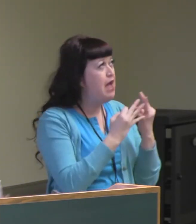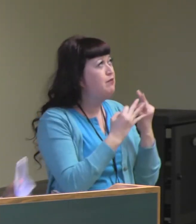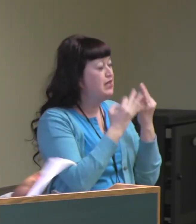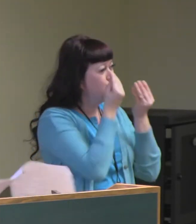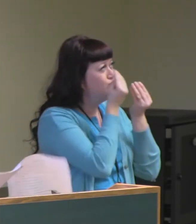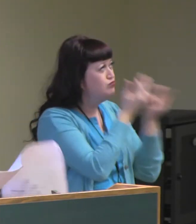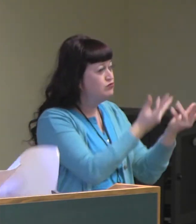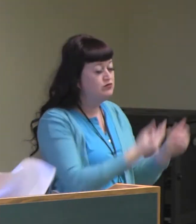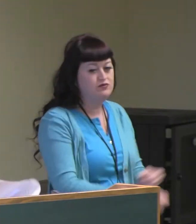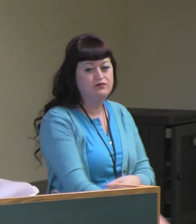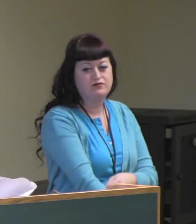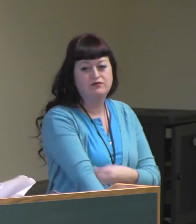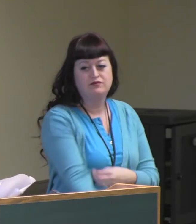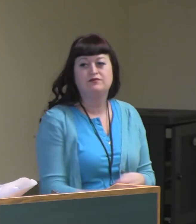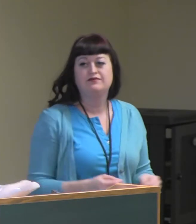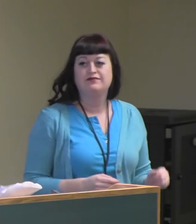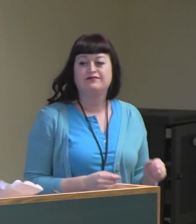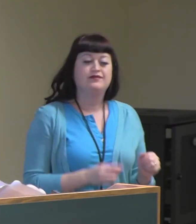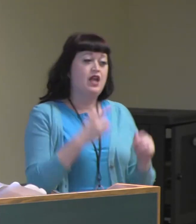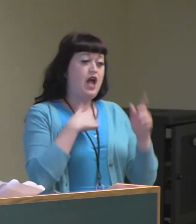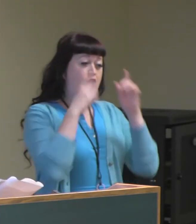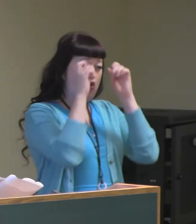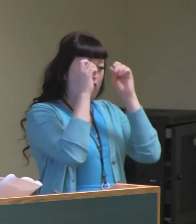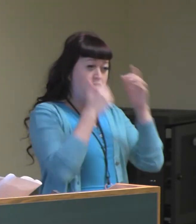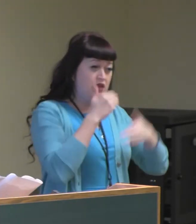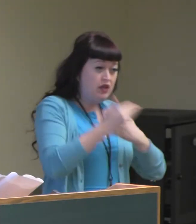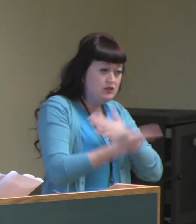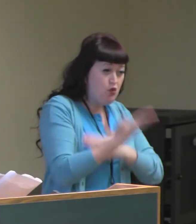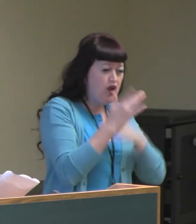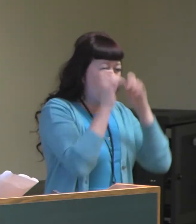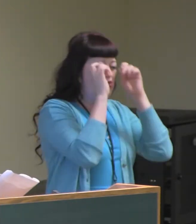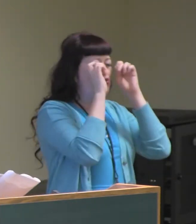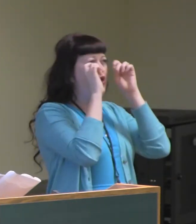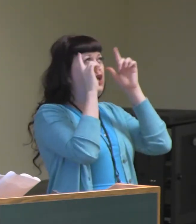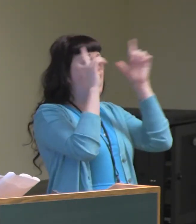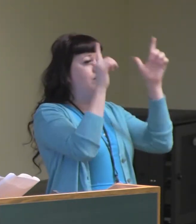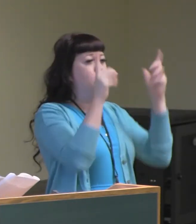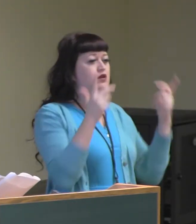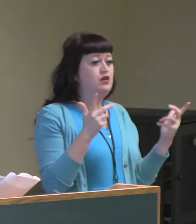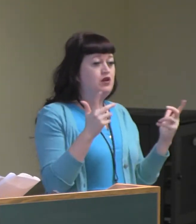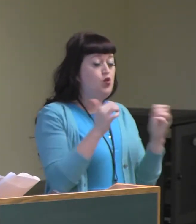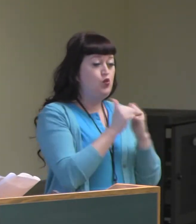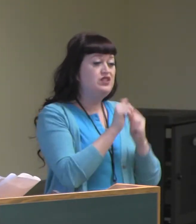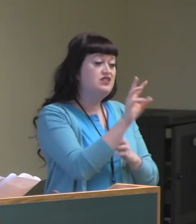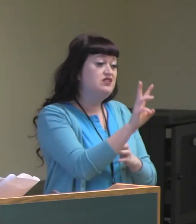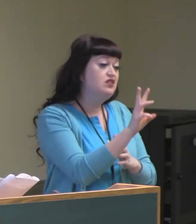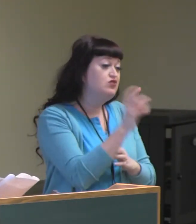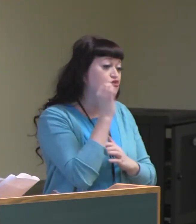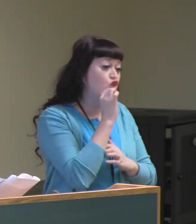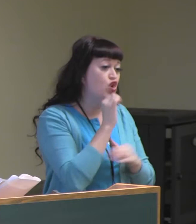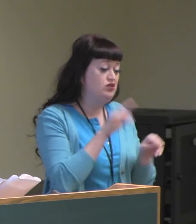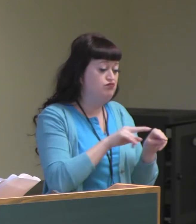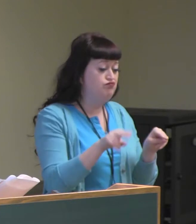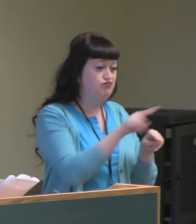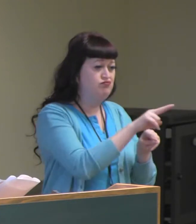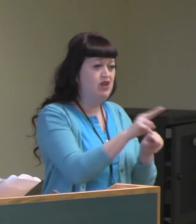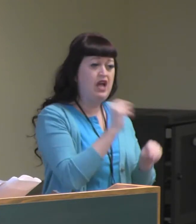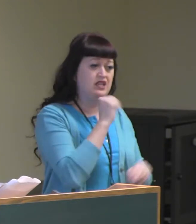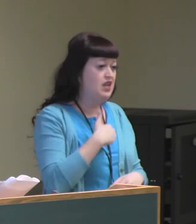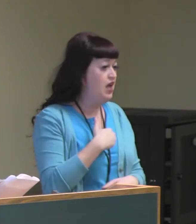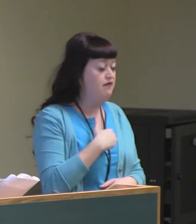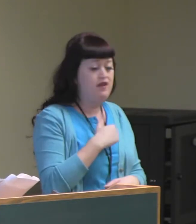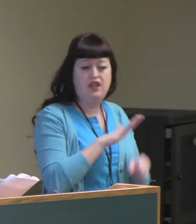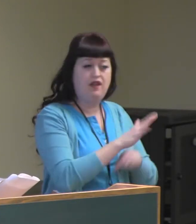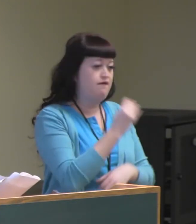cried. I wake up in the morning and I ate breakfast with six girls. I didn't have enough food to eat at the